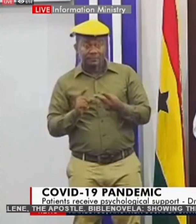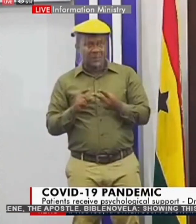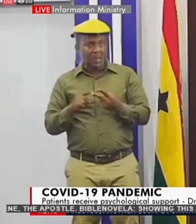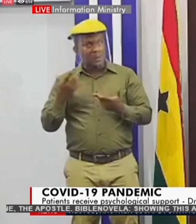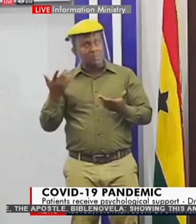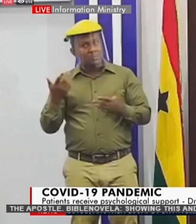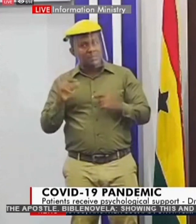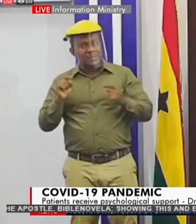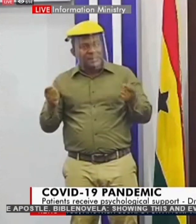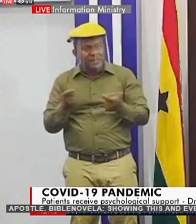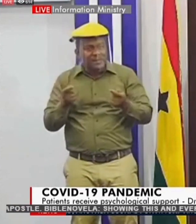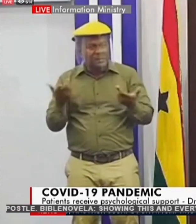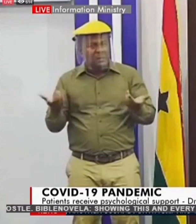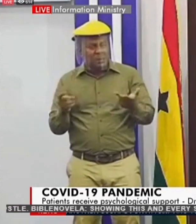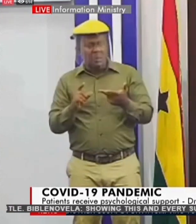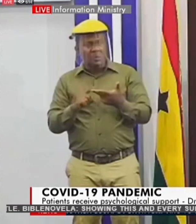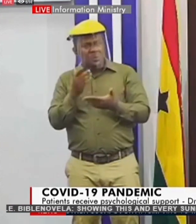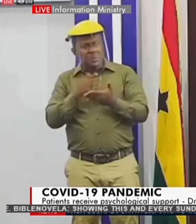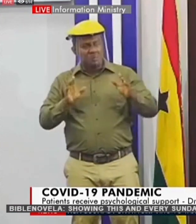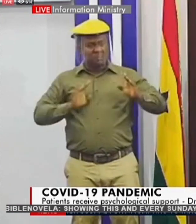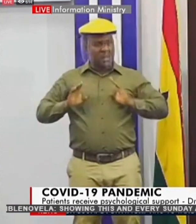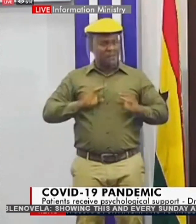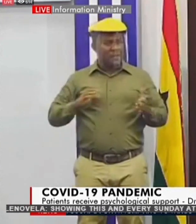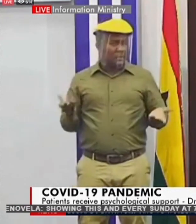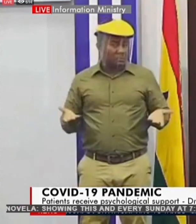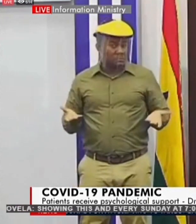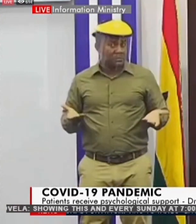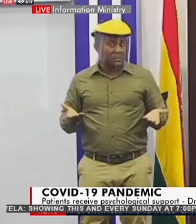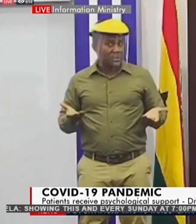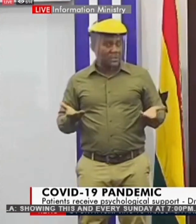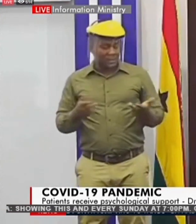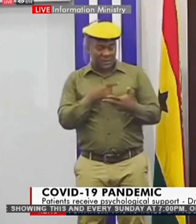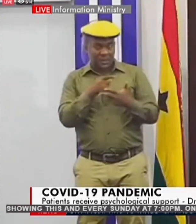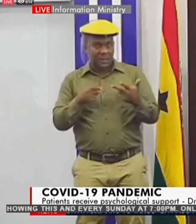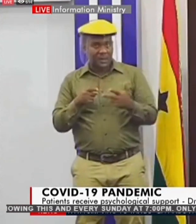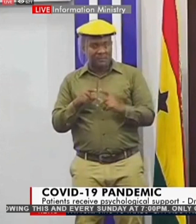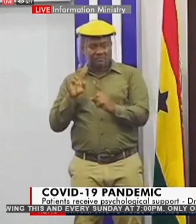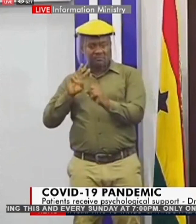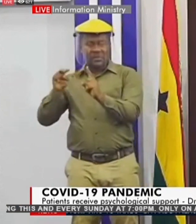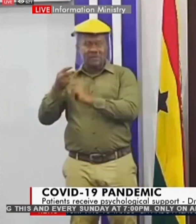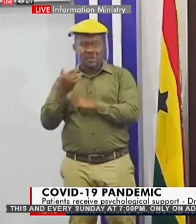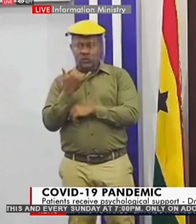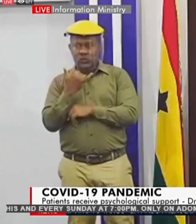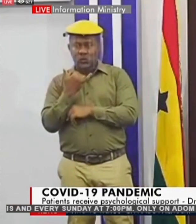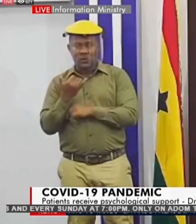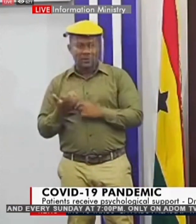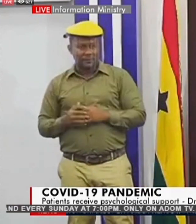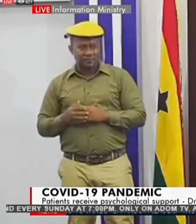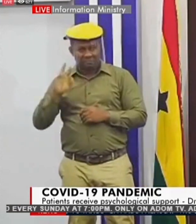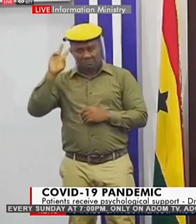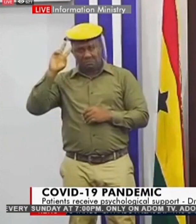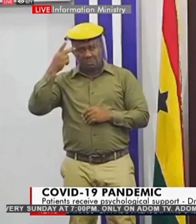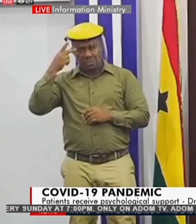sickness or certain lifestyle. So one is the misconception. The other angle is the